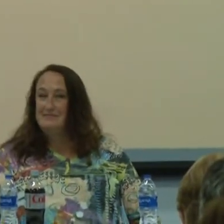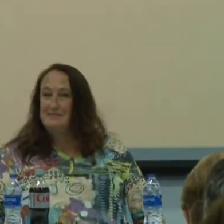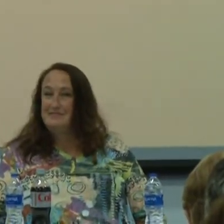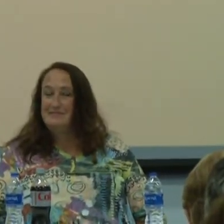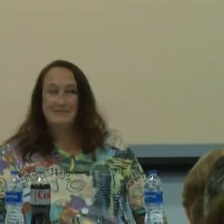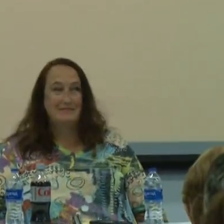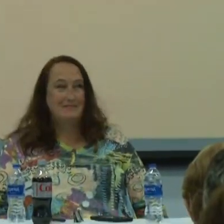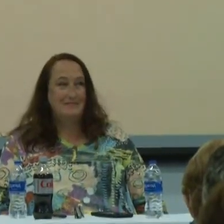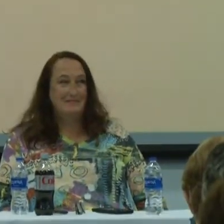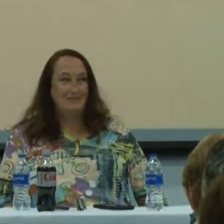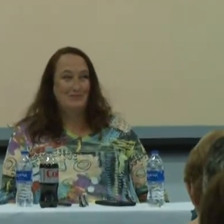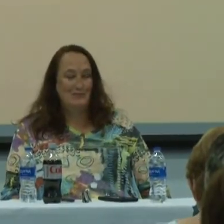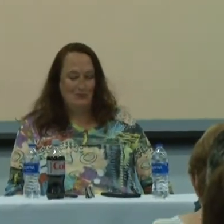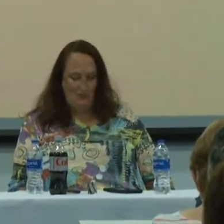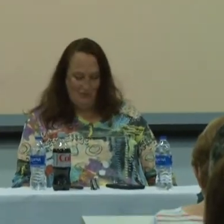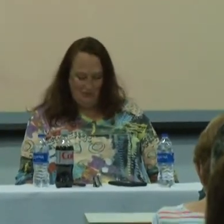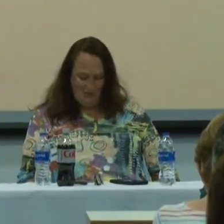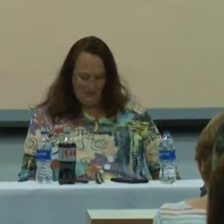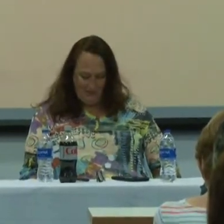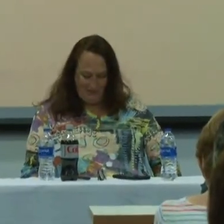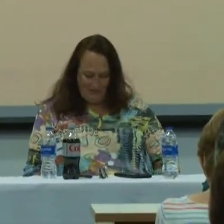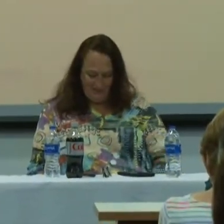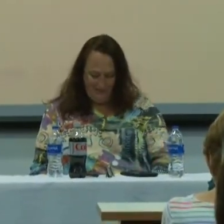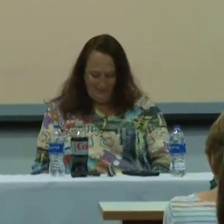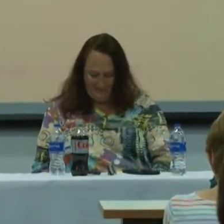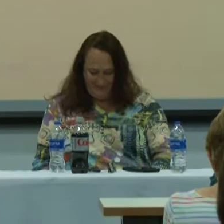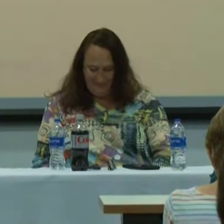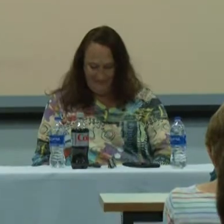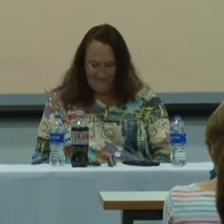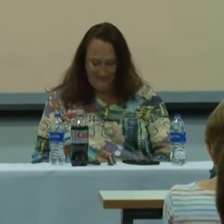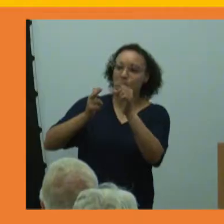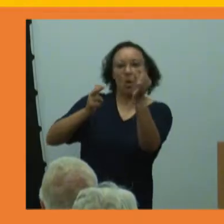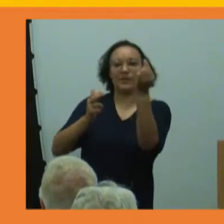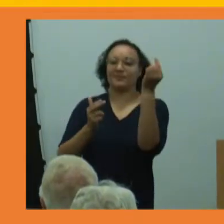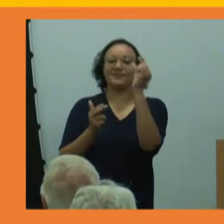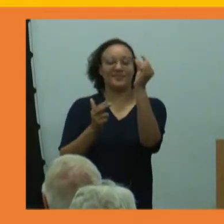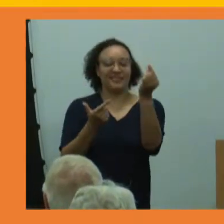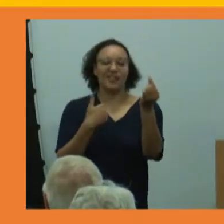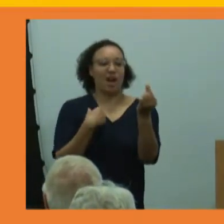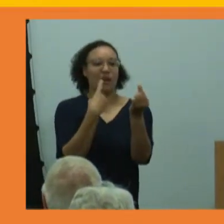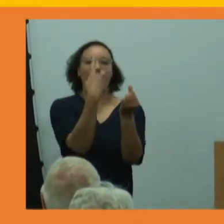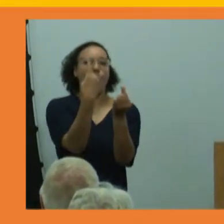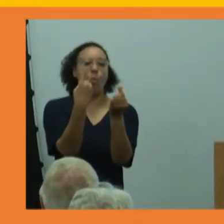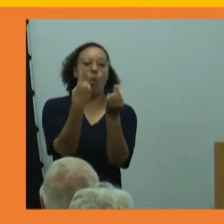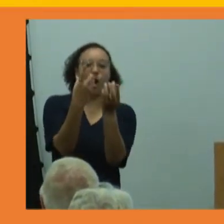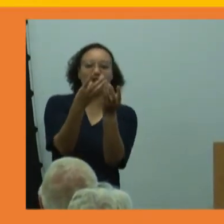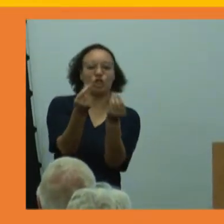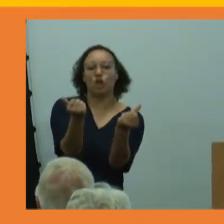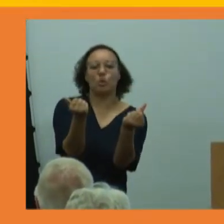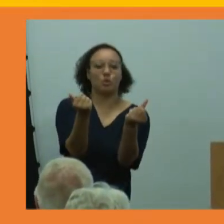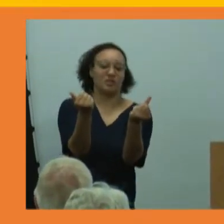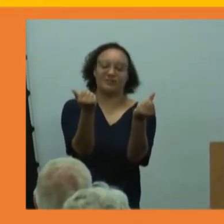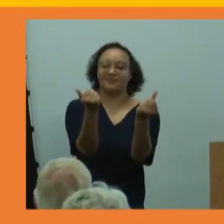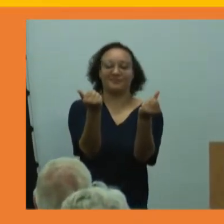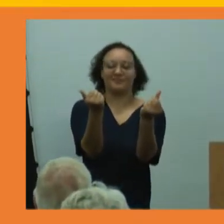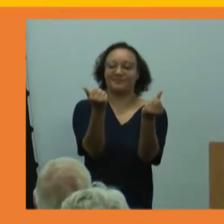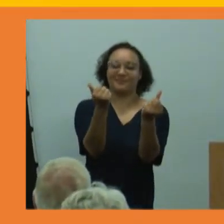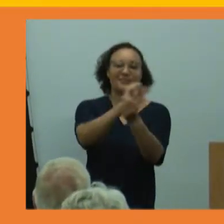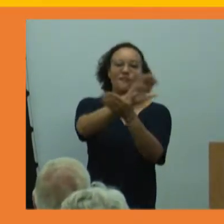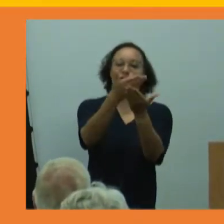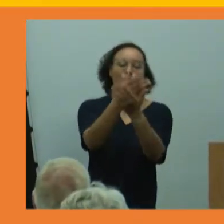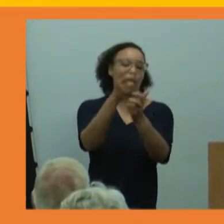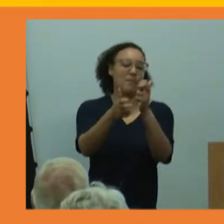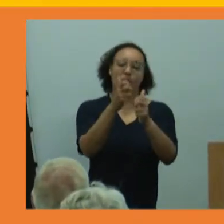That a civil war with one solution that will solve a lot of problems. But when it comes to gerrymandering, I